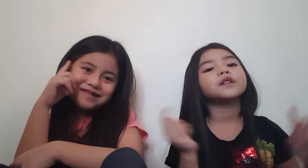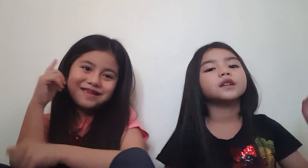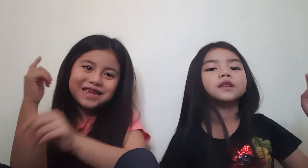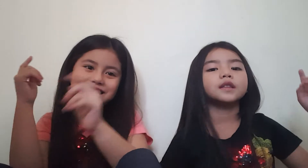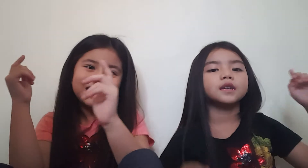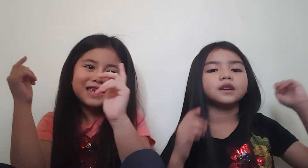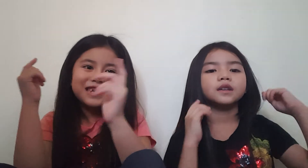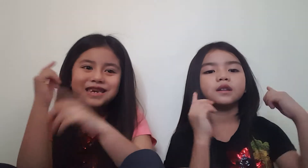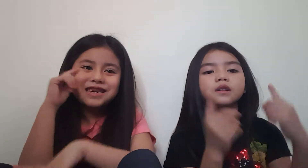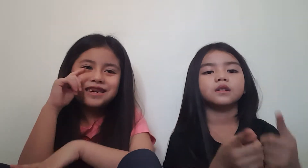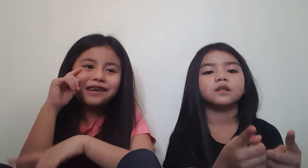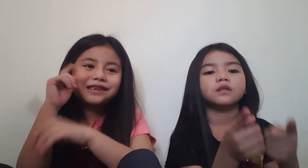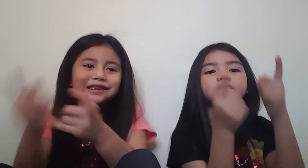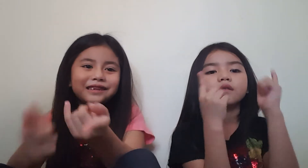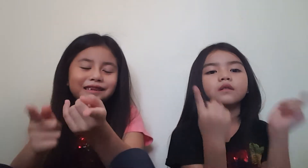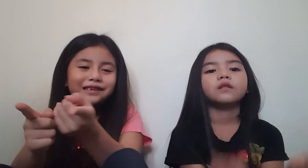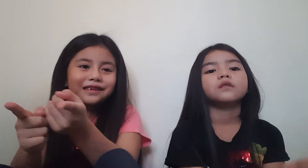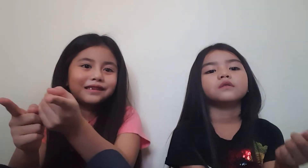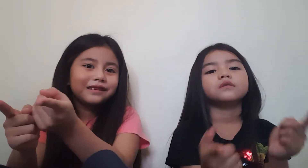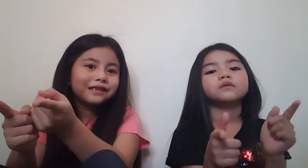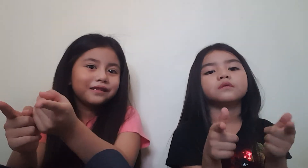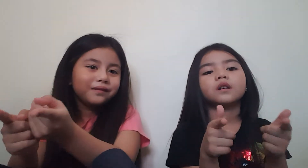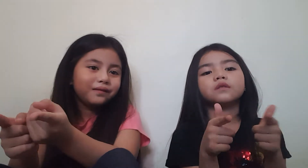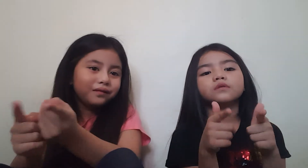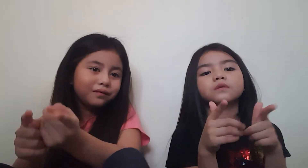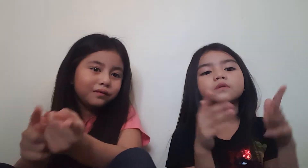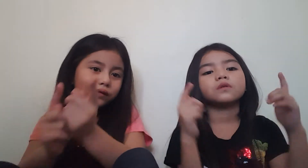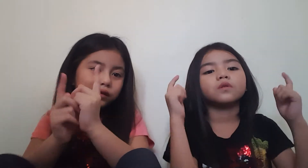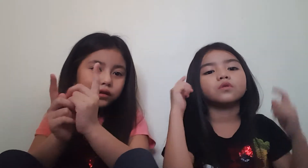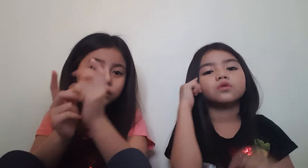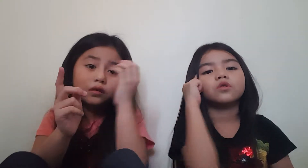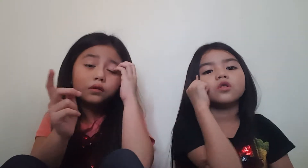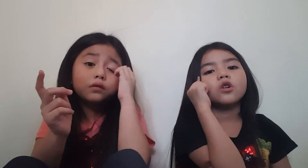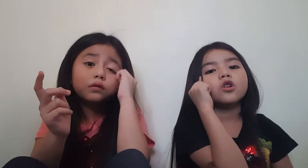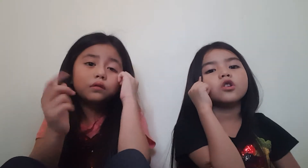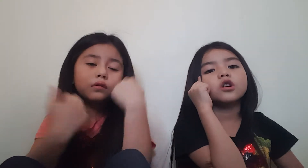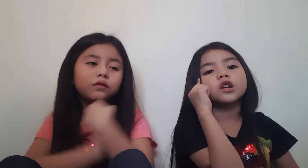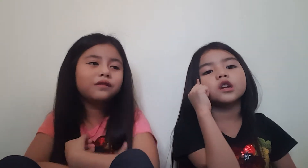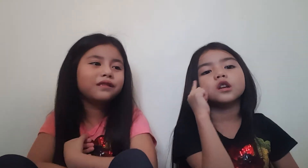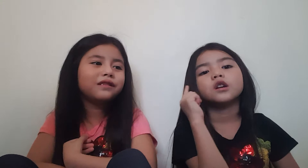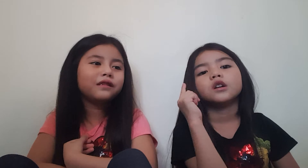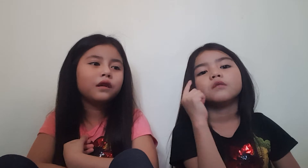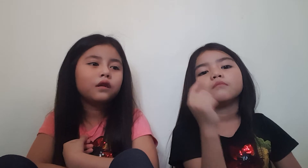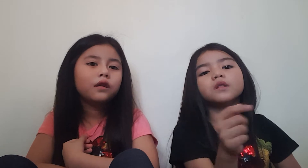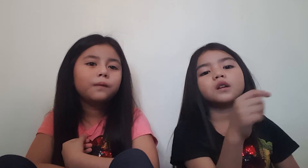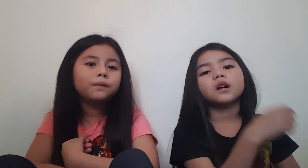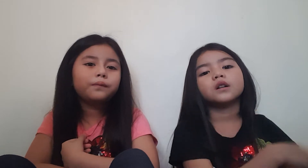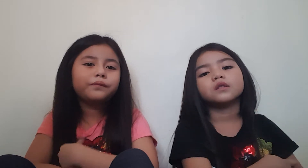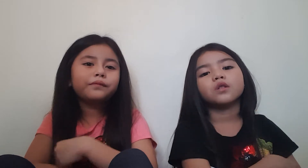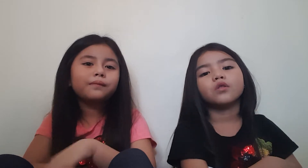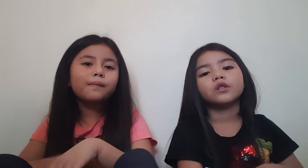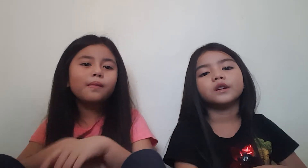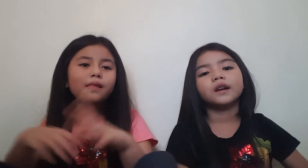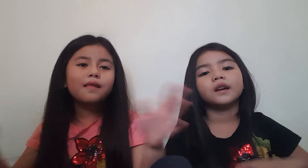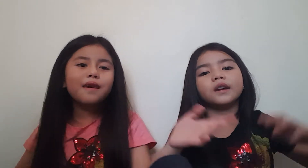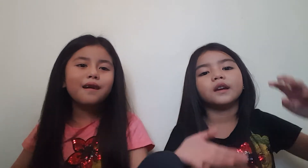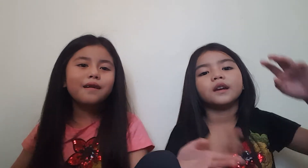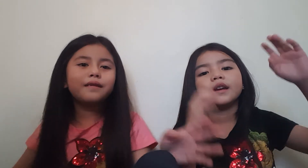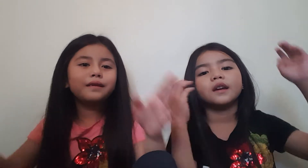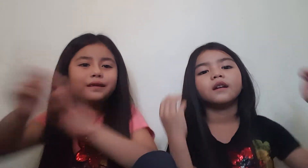Begins They're filled with joy Because You're there for